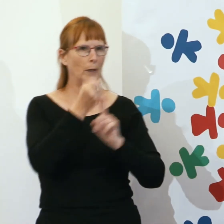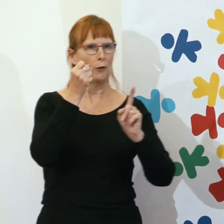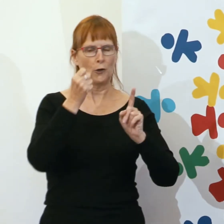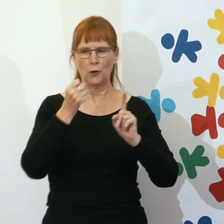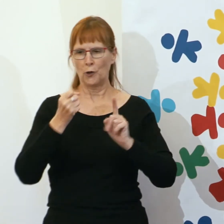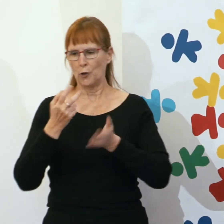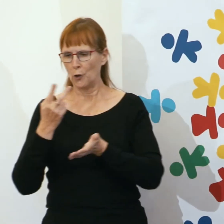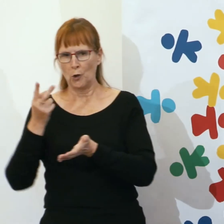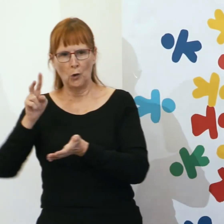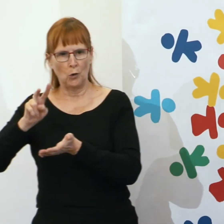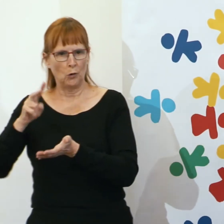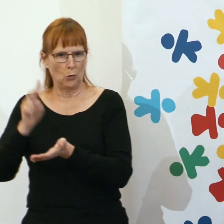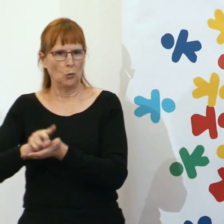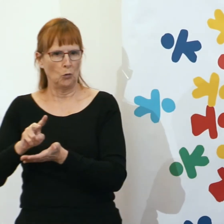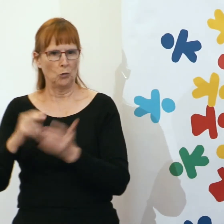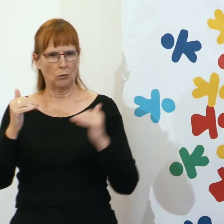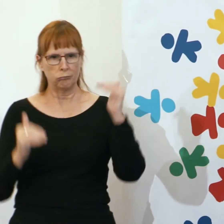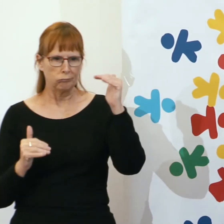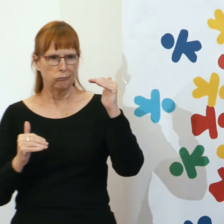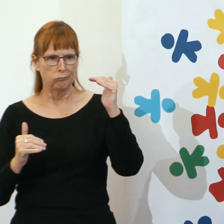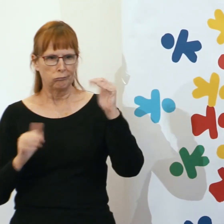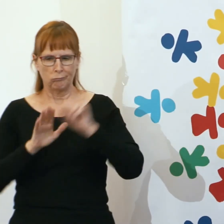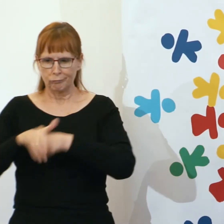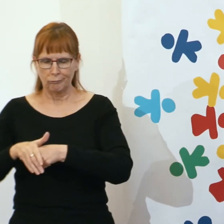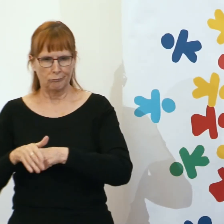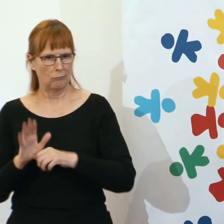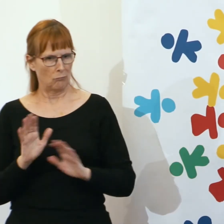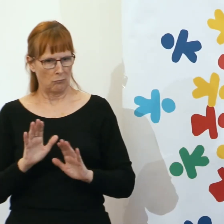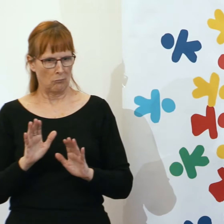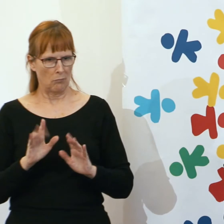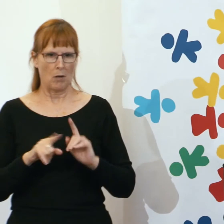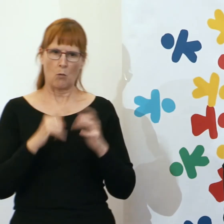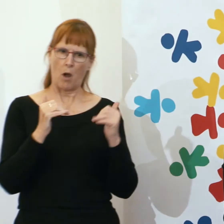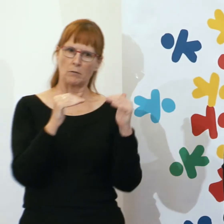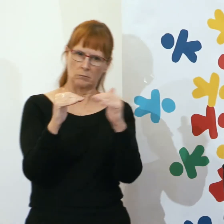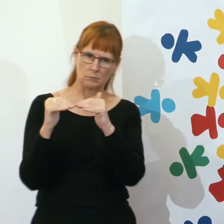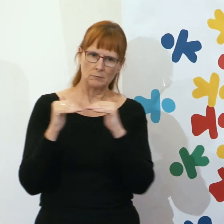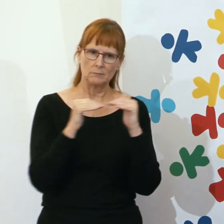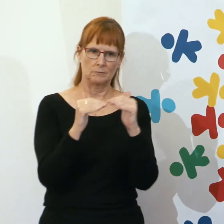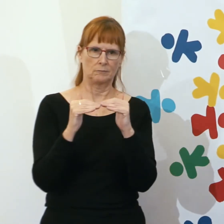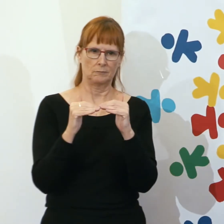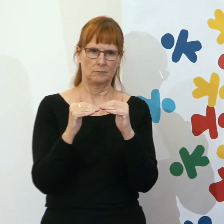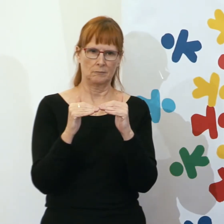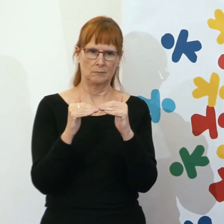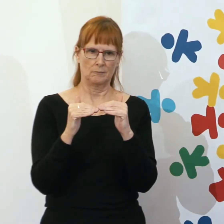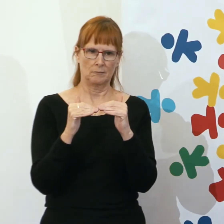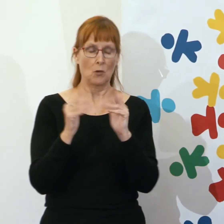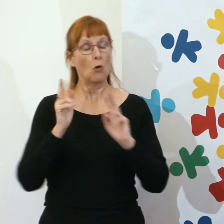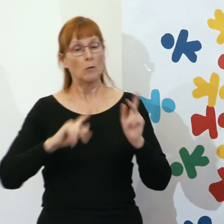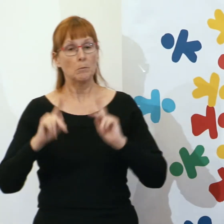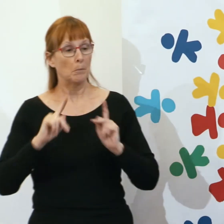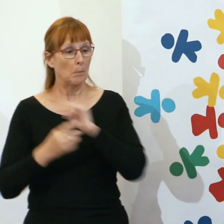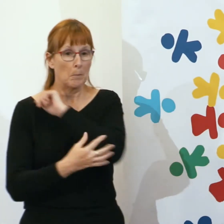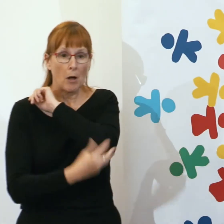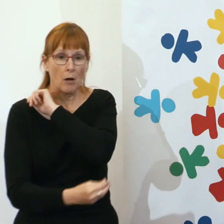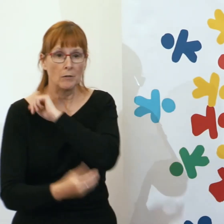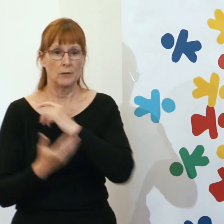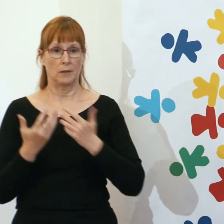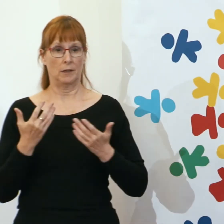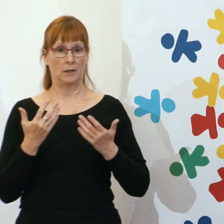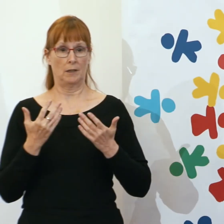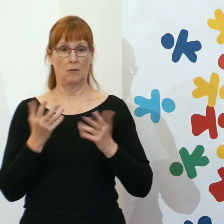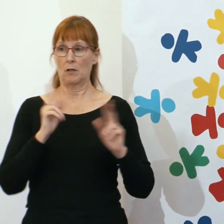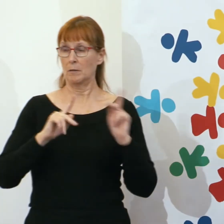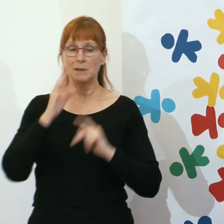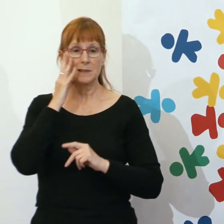losers. Or when they talk about building resilience among impoverished people, vulnerable to climate